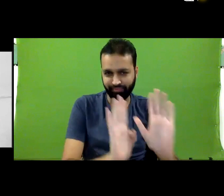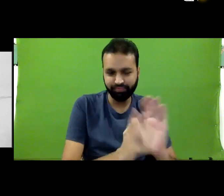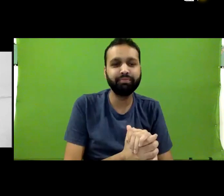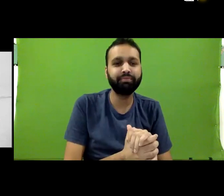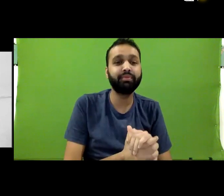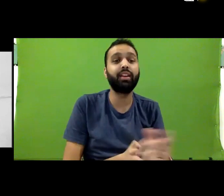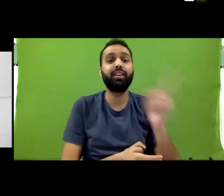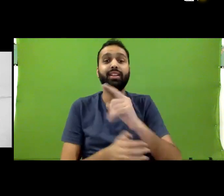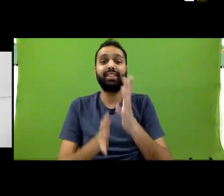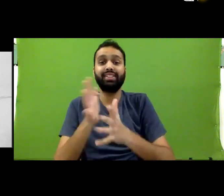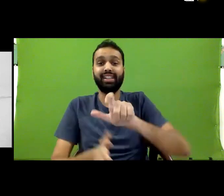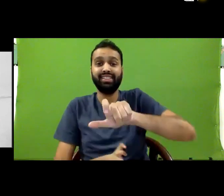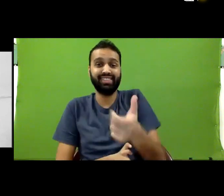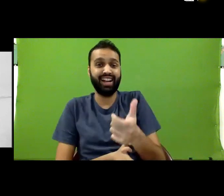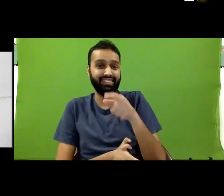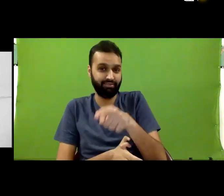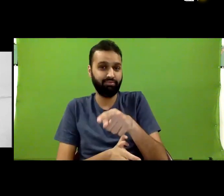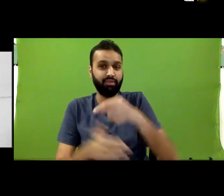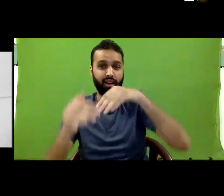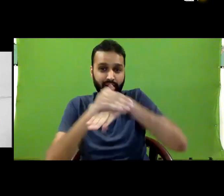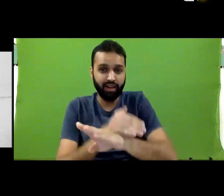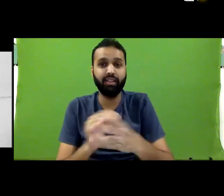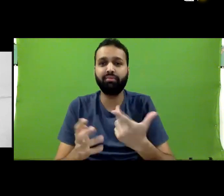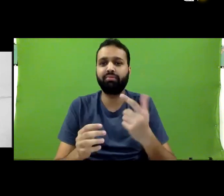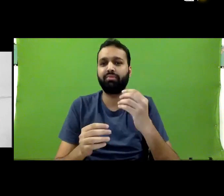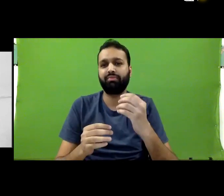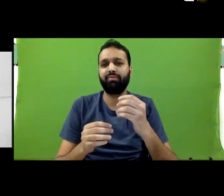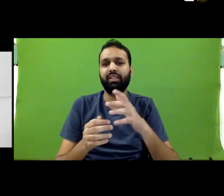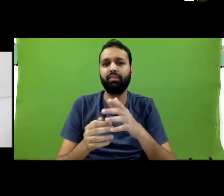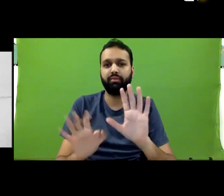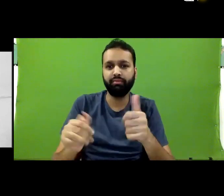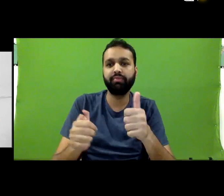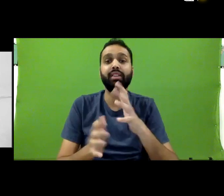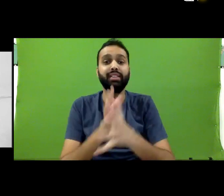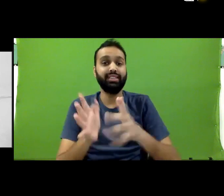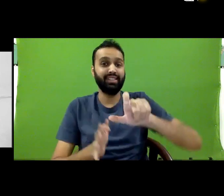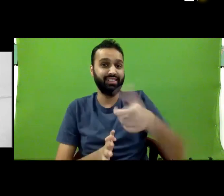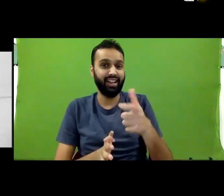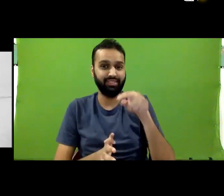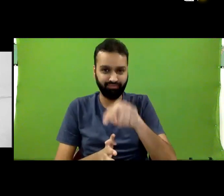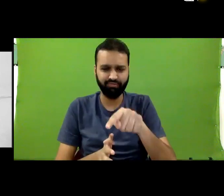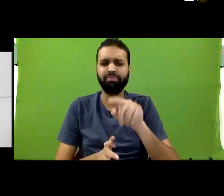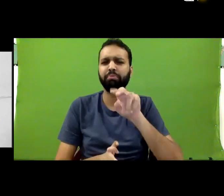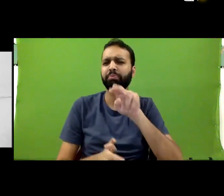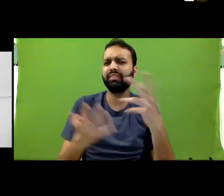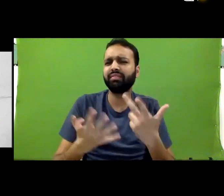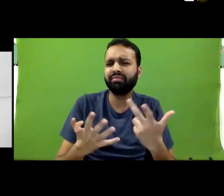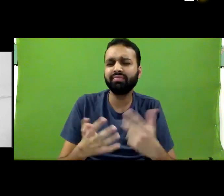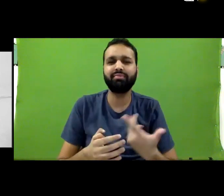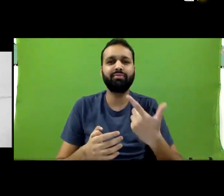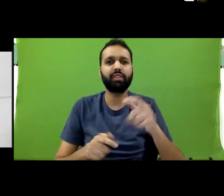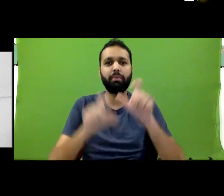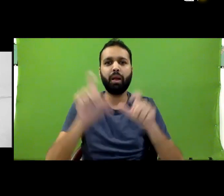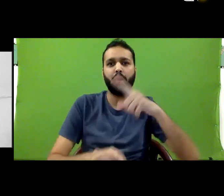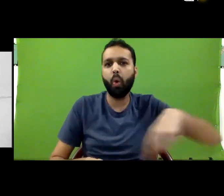expanding. That's how Sign Medium has been working. Coming back to Sign Channel, Sign Channel,